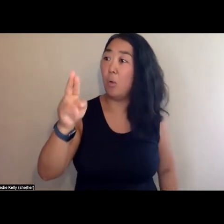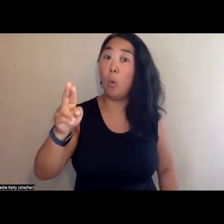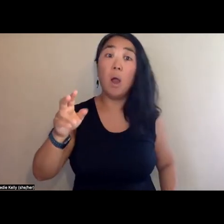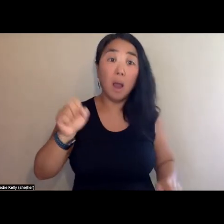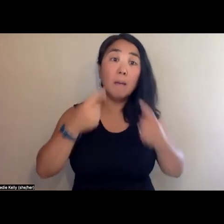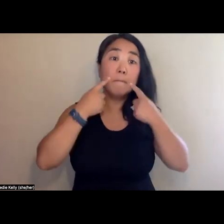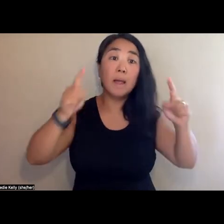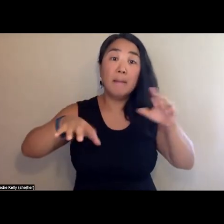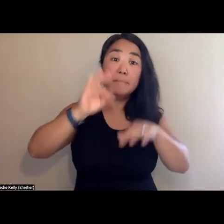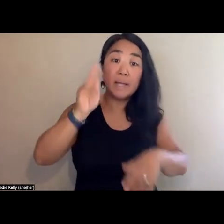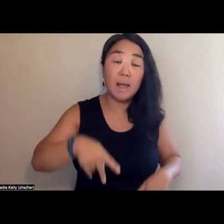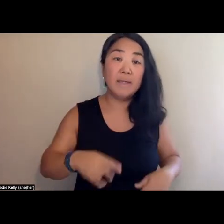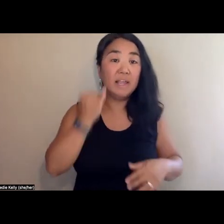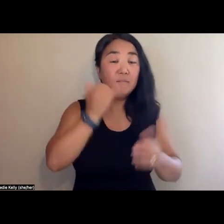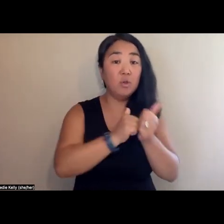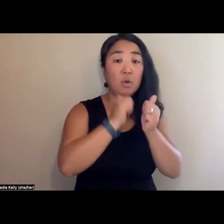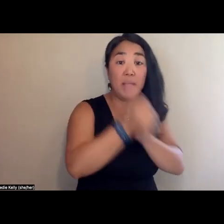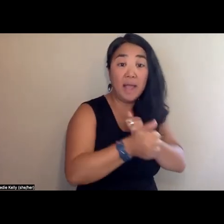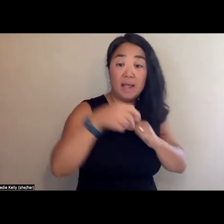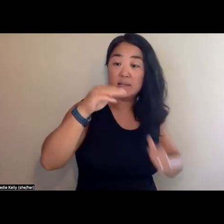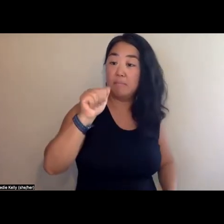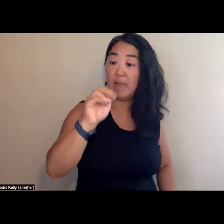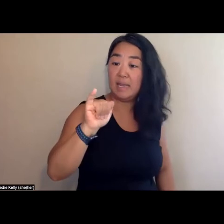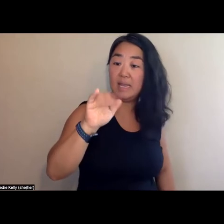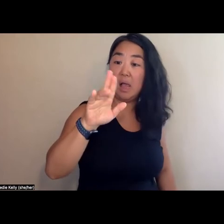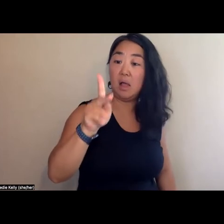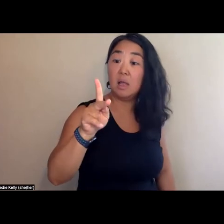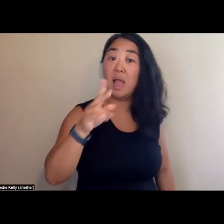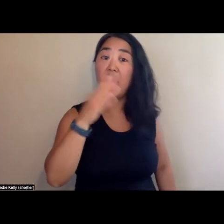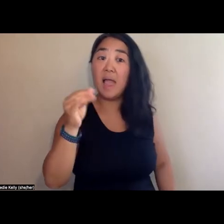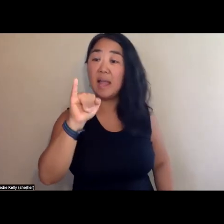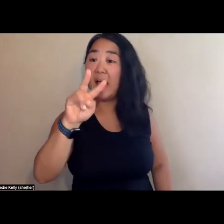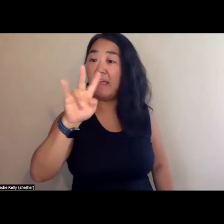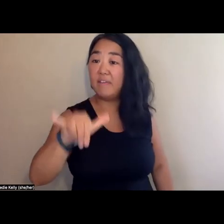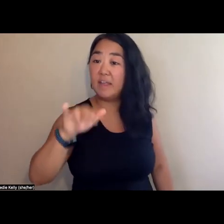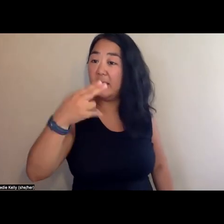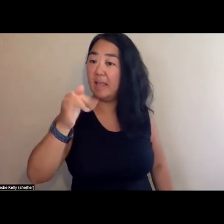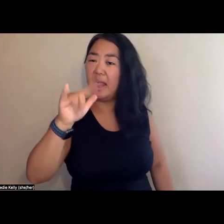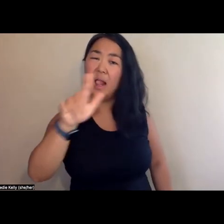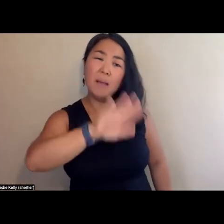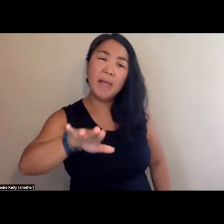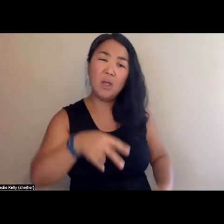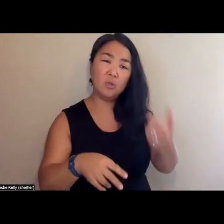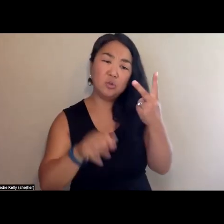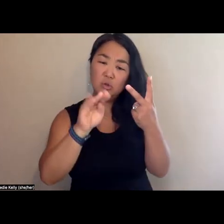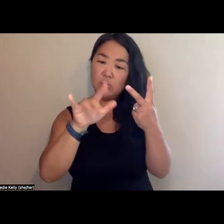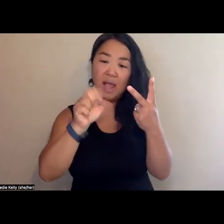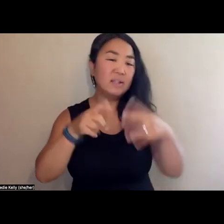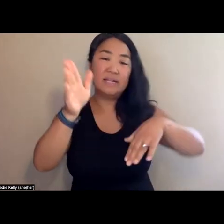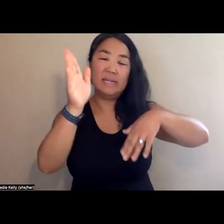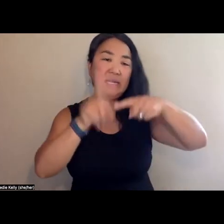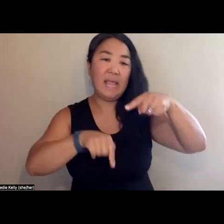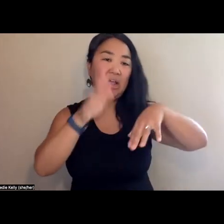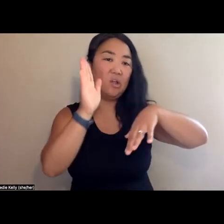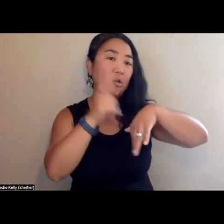past Manayunk and the Ivy Hill Regional Rail stop, then there's about 2 miles here where you couldn't call a taxi or an Uber or a